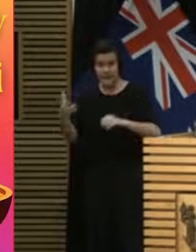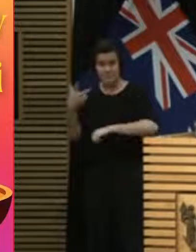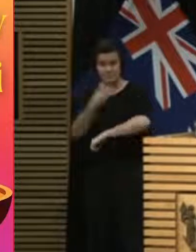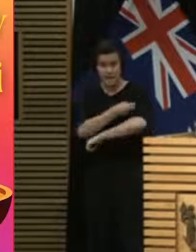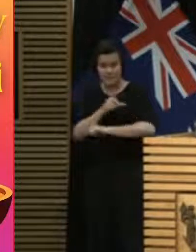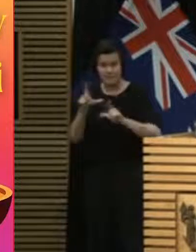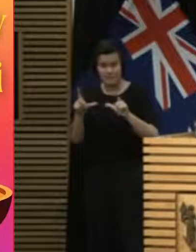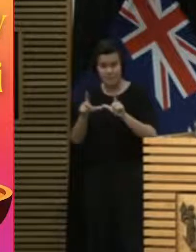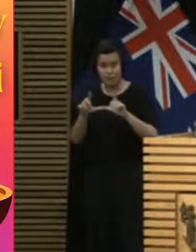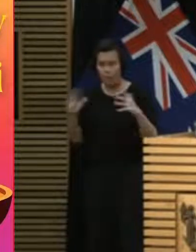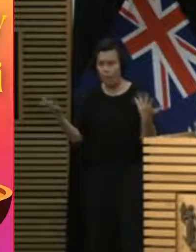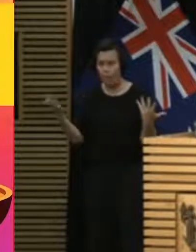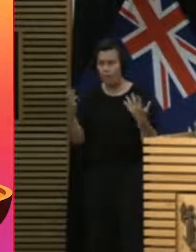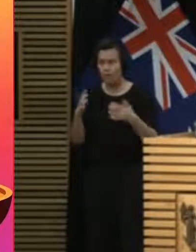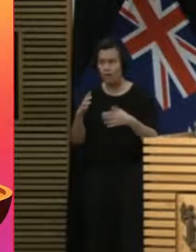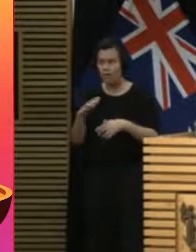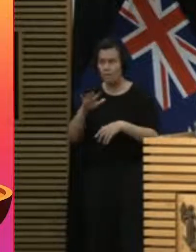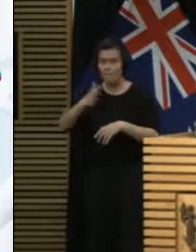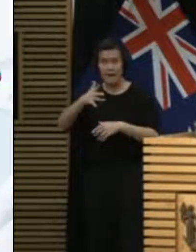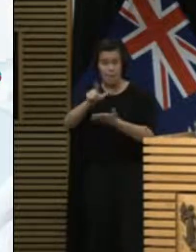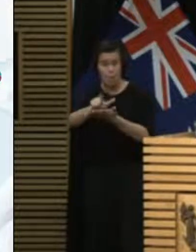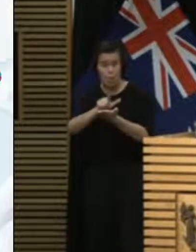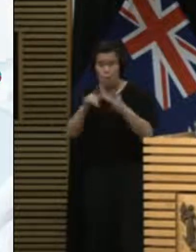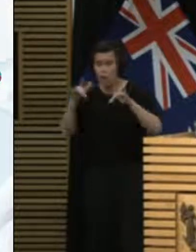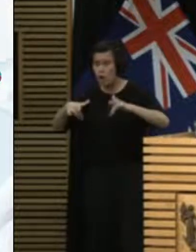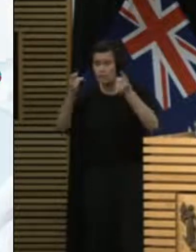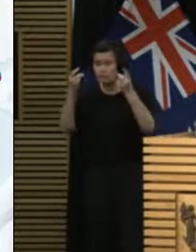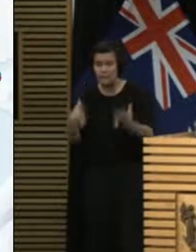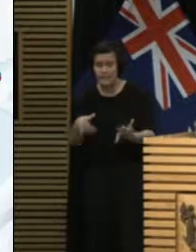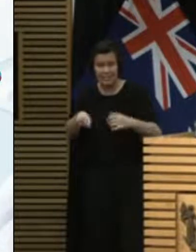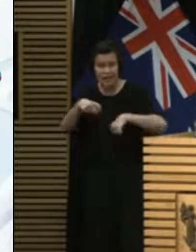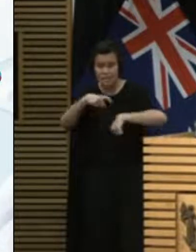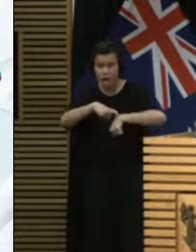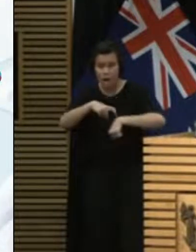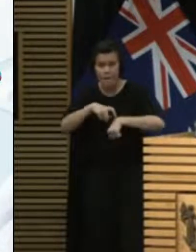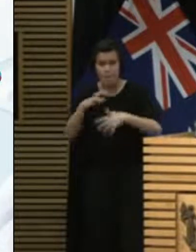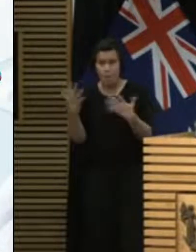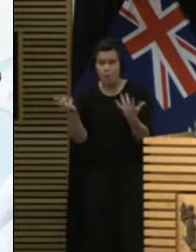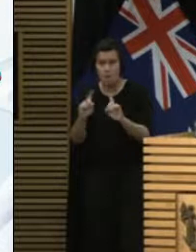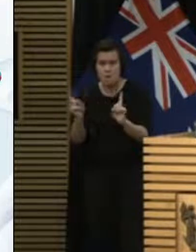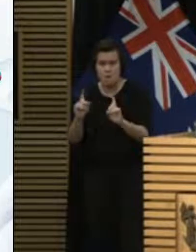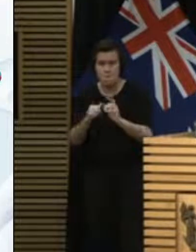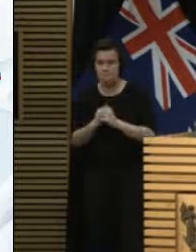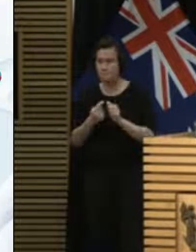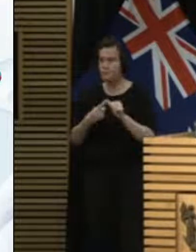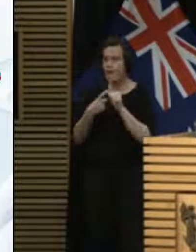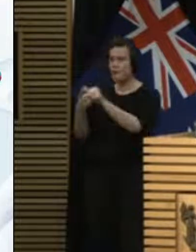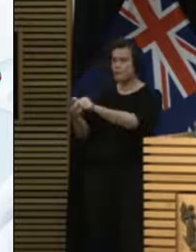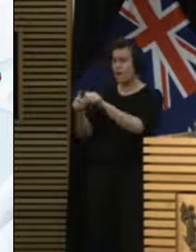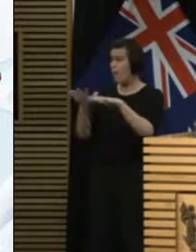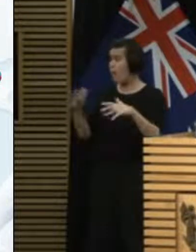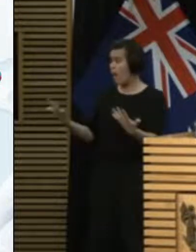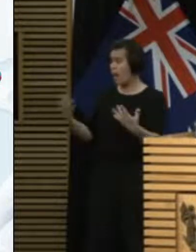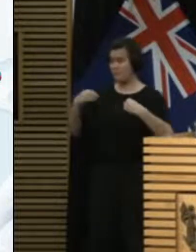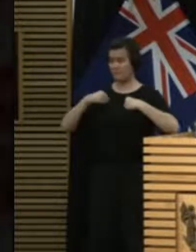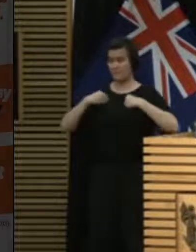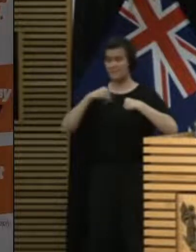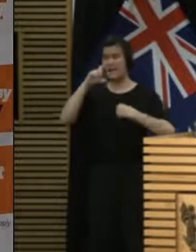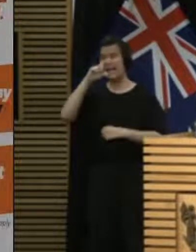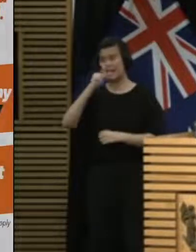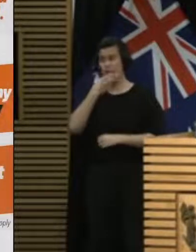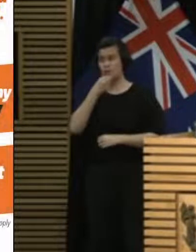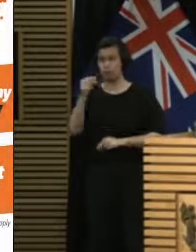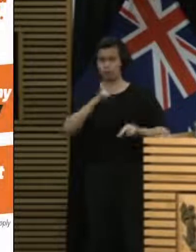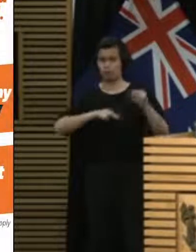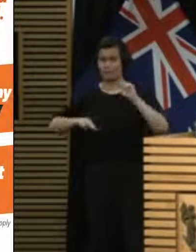passed before we move to the new framework? Well, Ms Wood, there's nothing to stop a business undertaking that risk assessment now. That